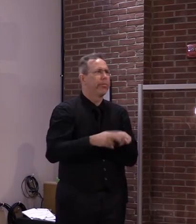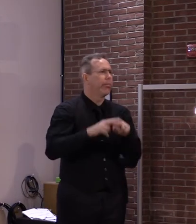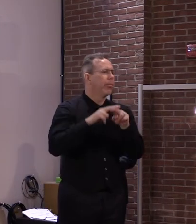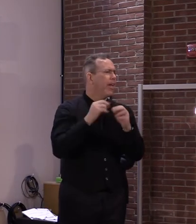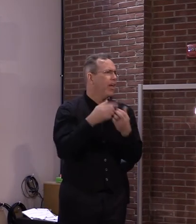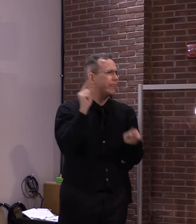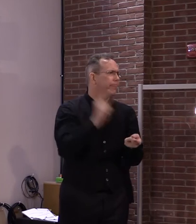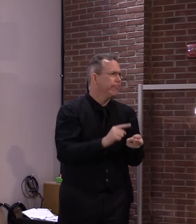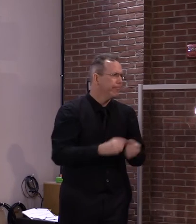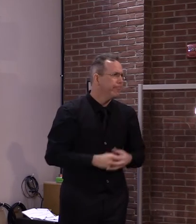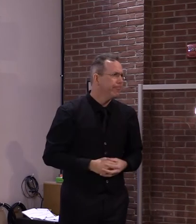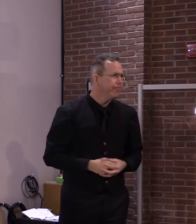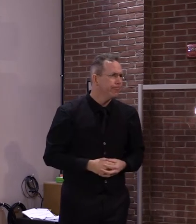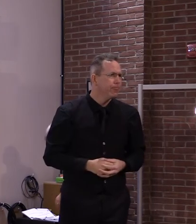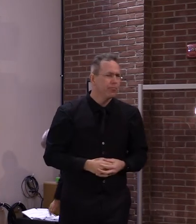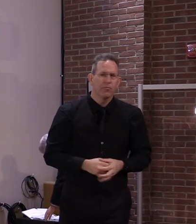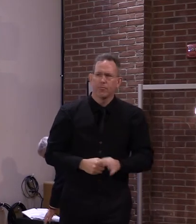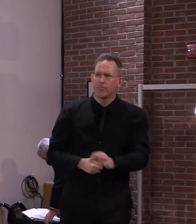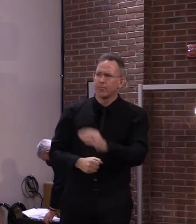okay thank you